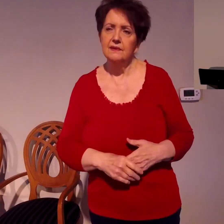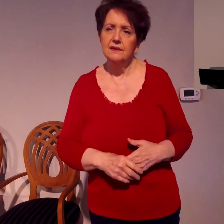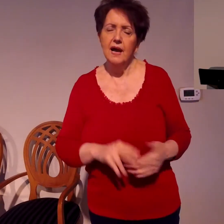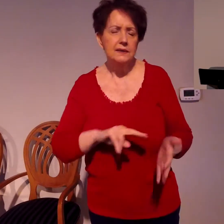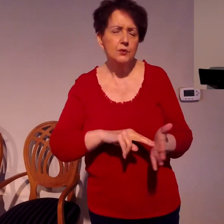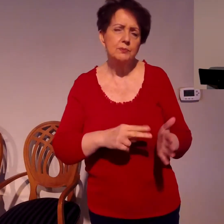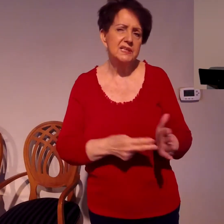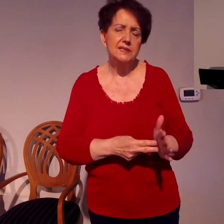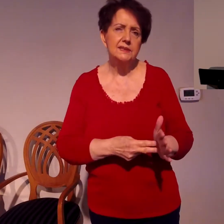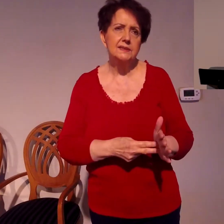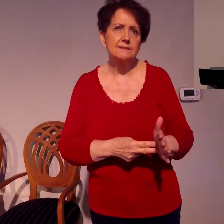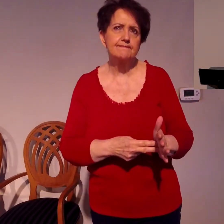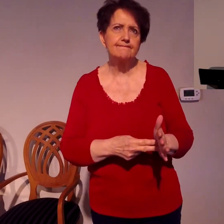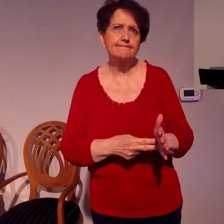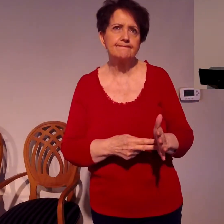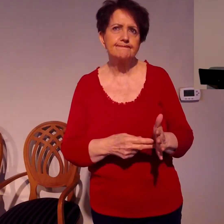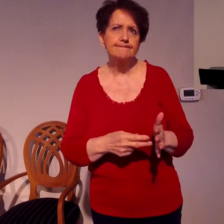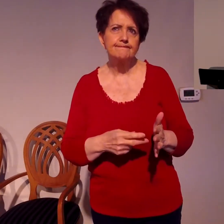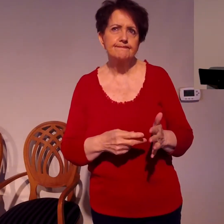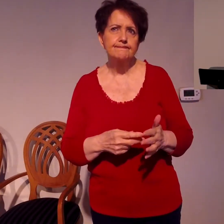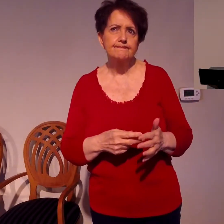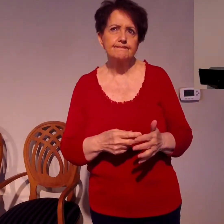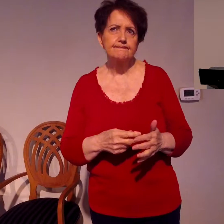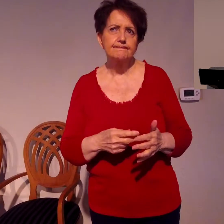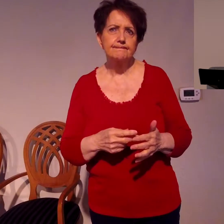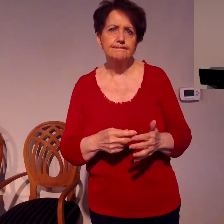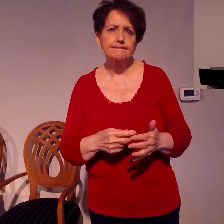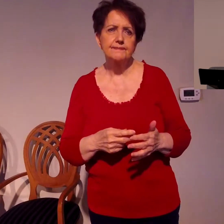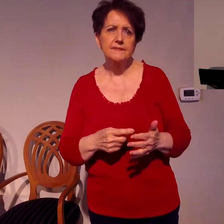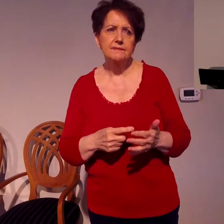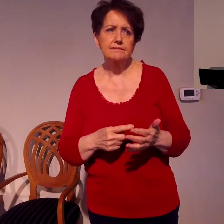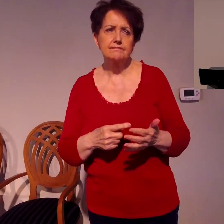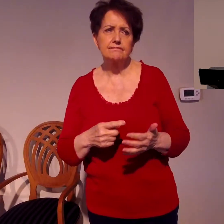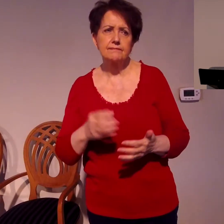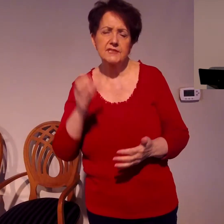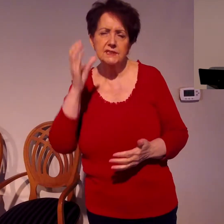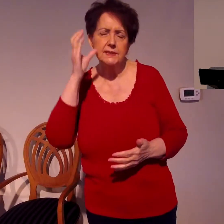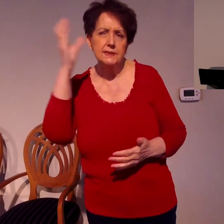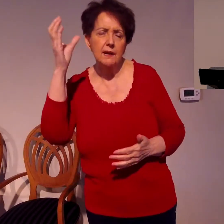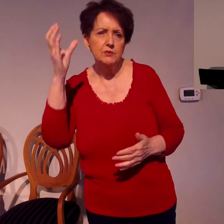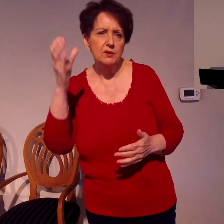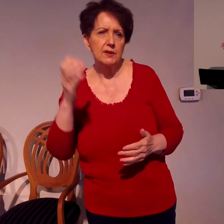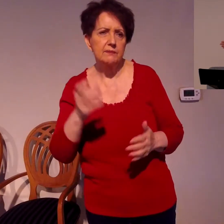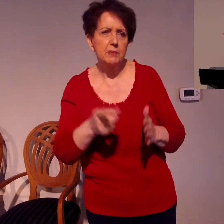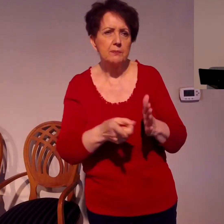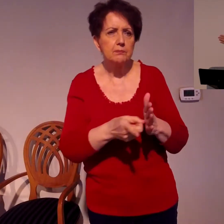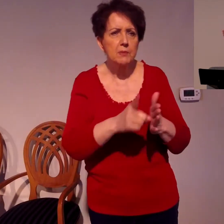mean sometimes conceptually all the time. I mean in moment,